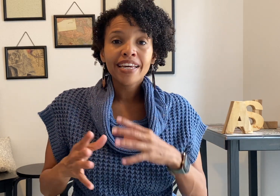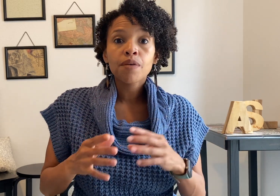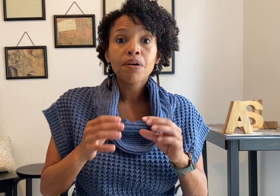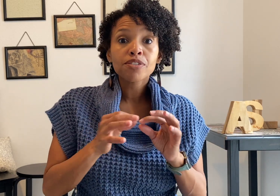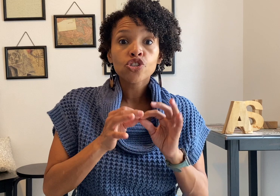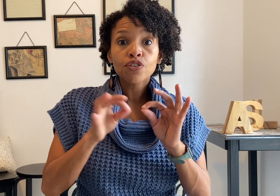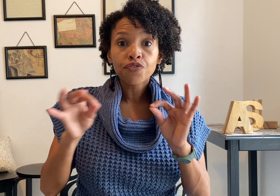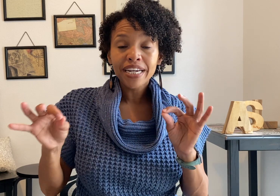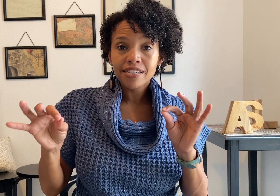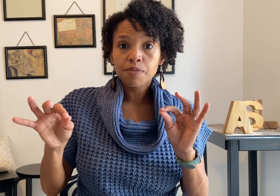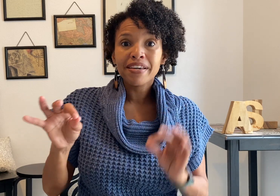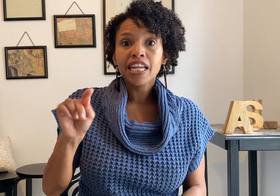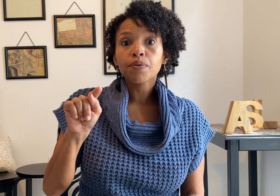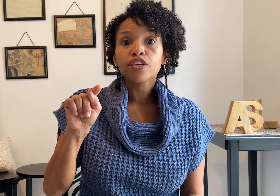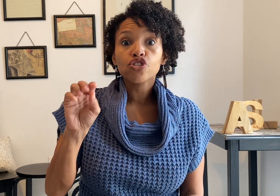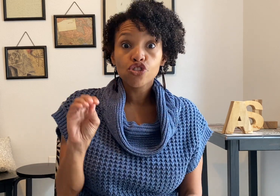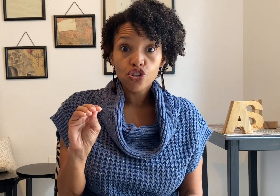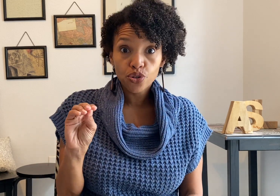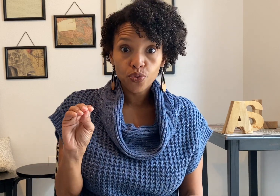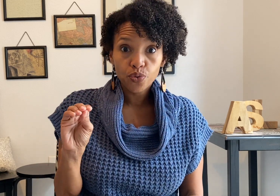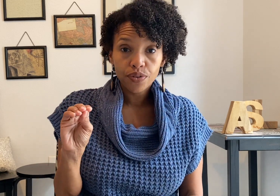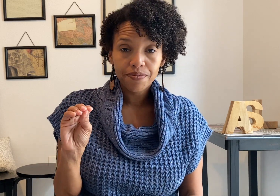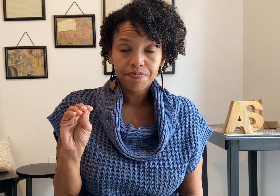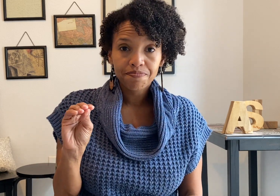at prepositional phrases beginning with to.